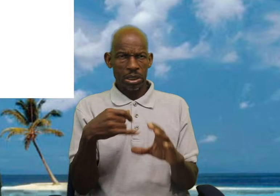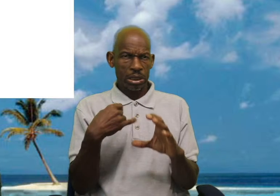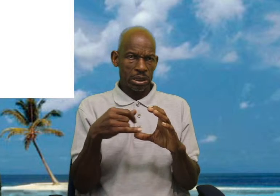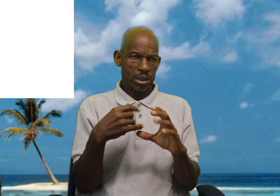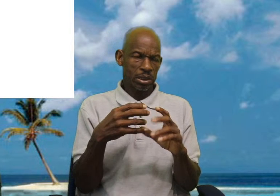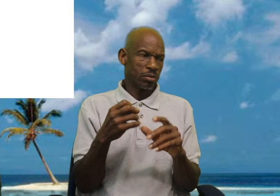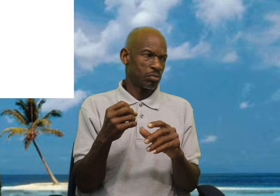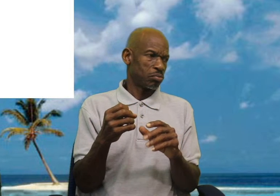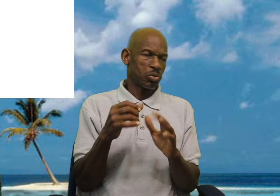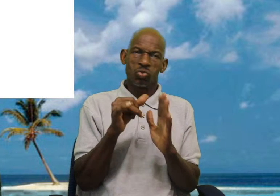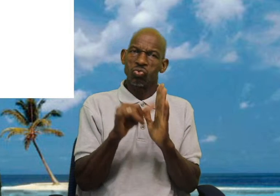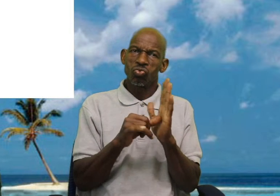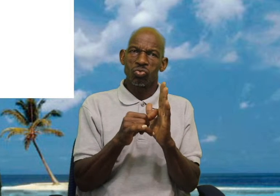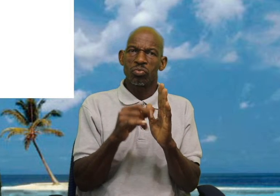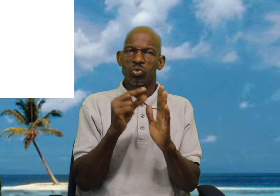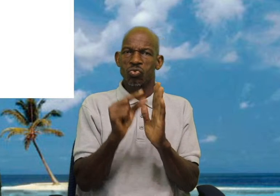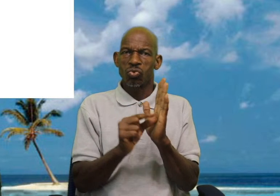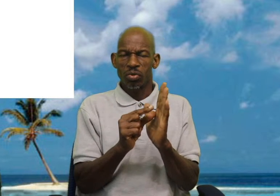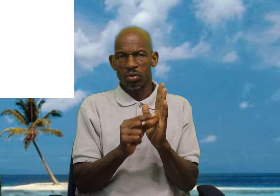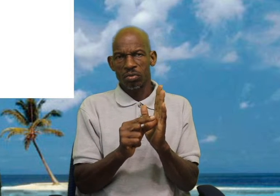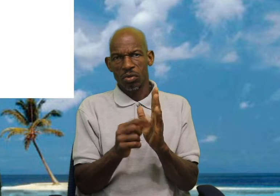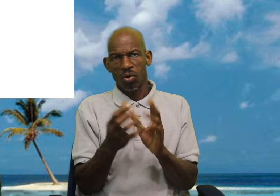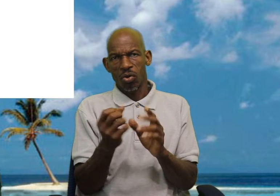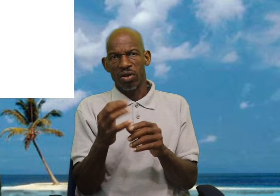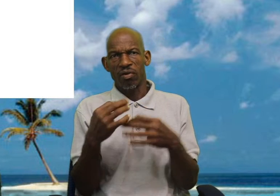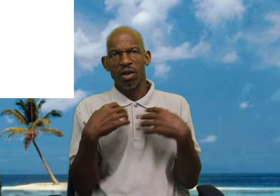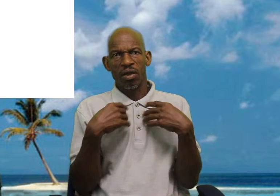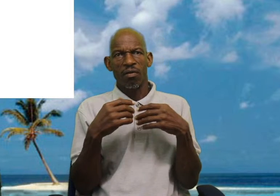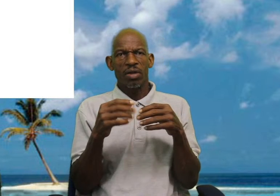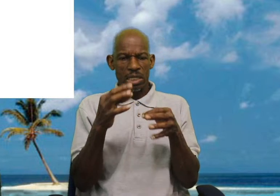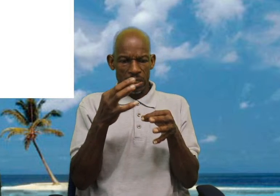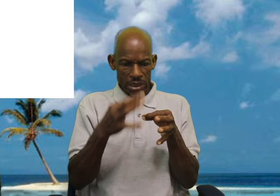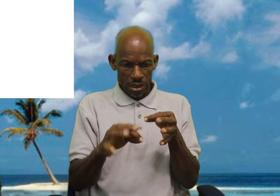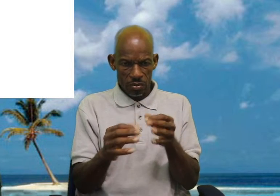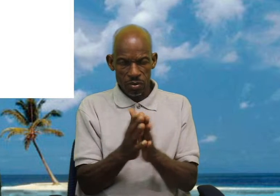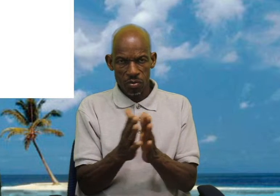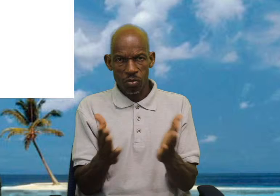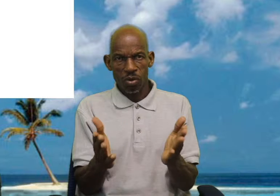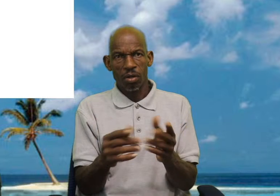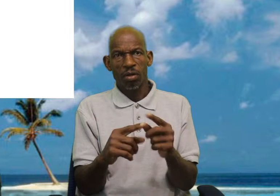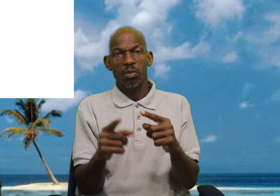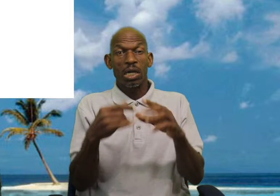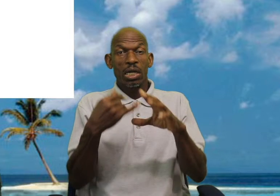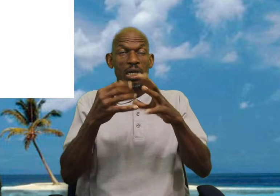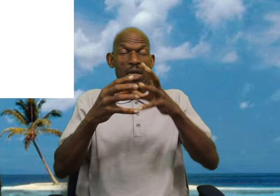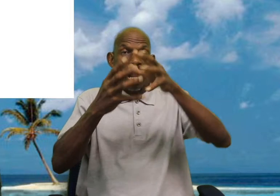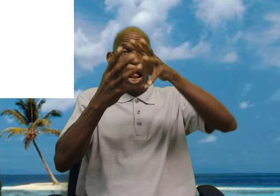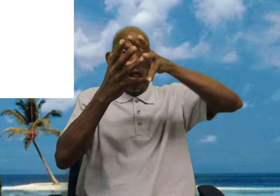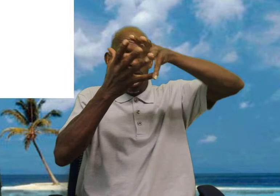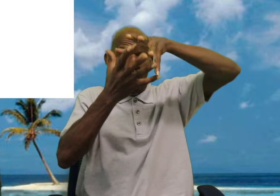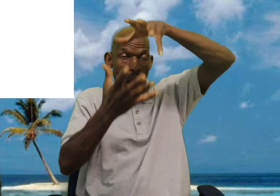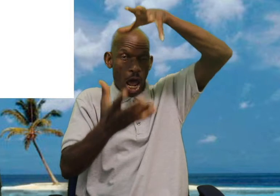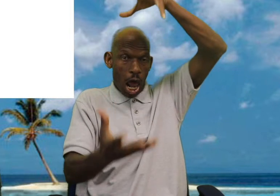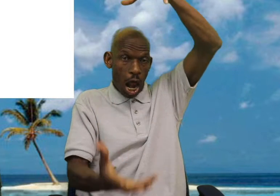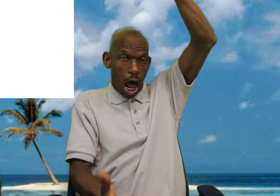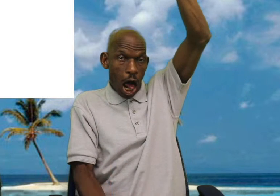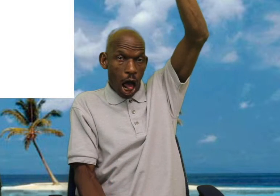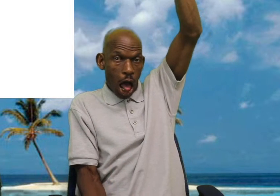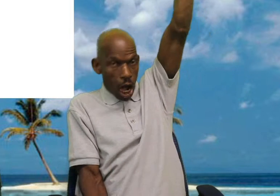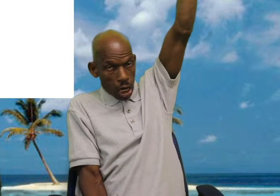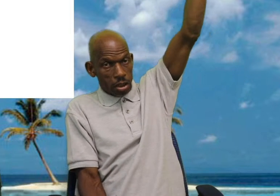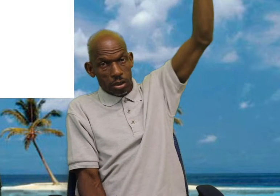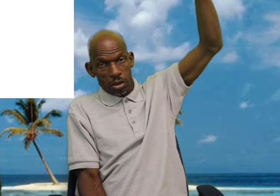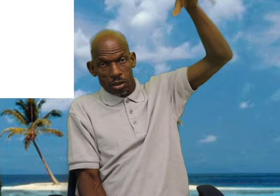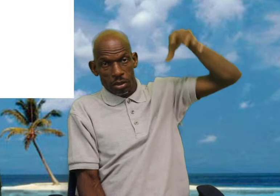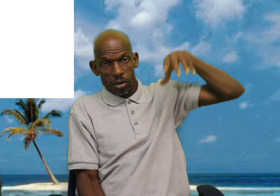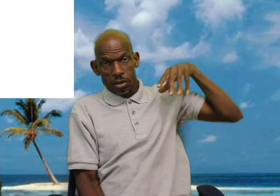have simple books at home, you could do that, you could get it. But on the internet, there's a whole set of materials that you can access.